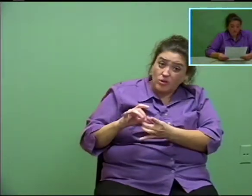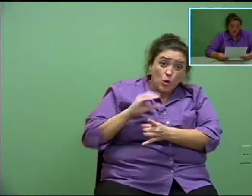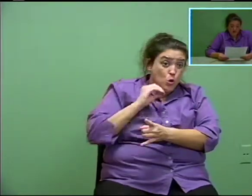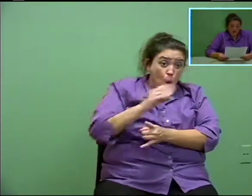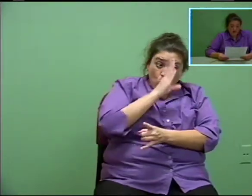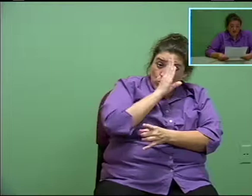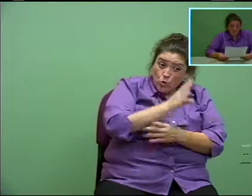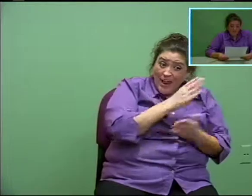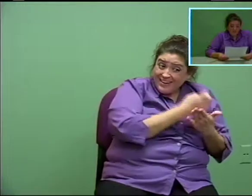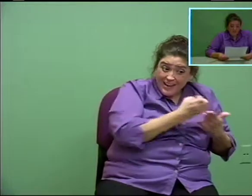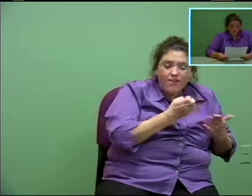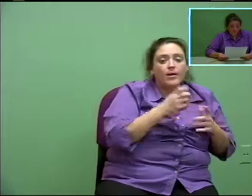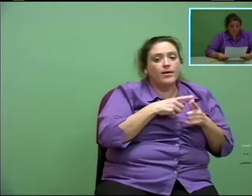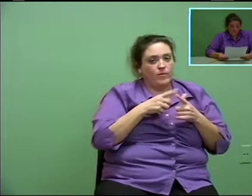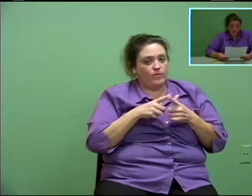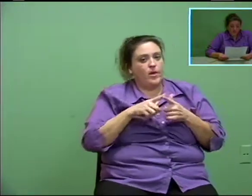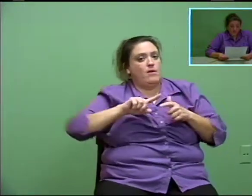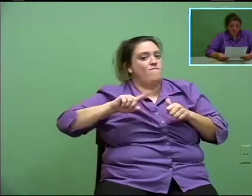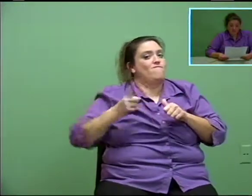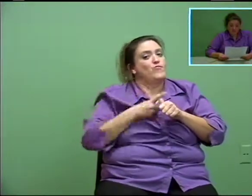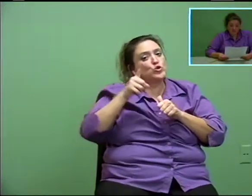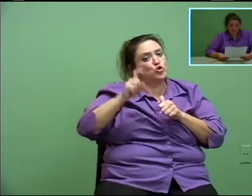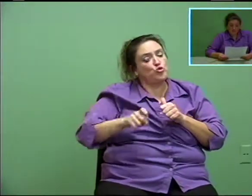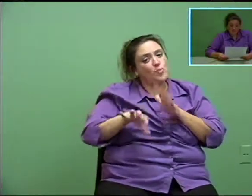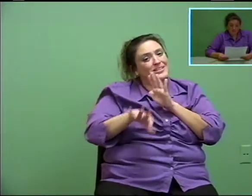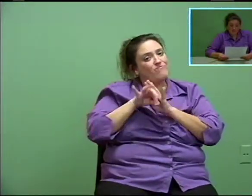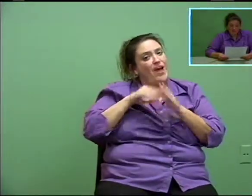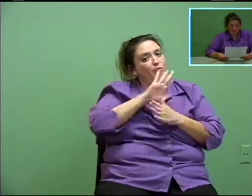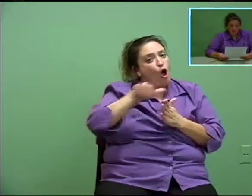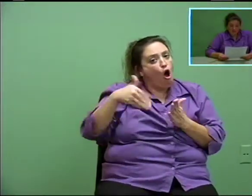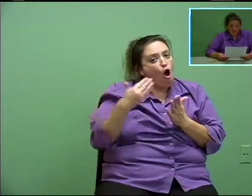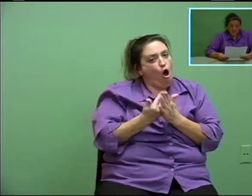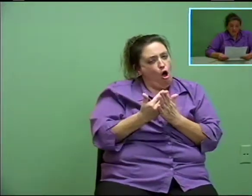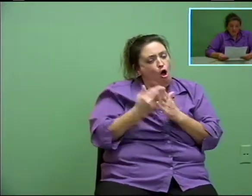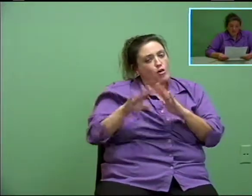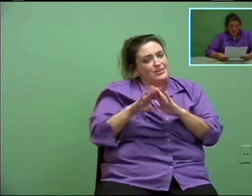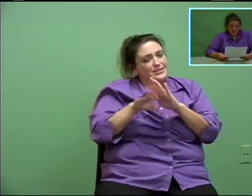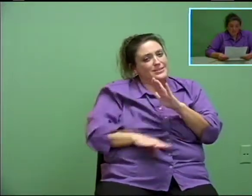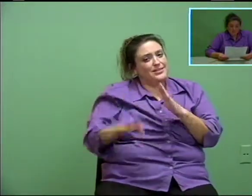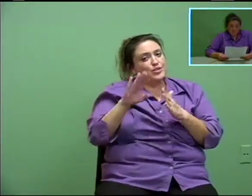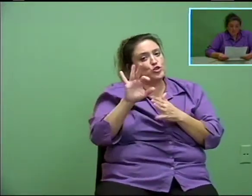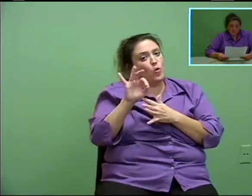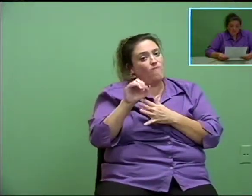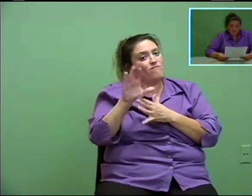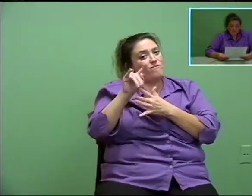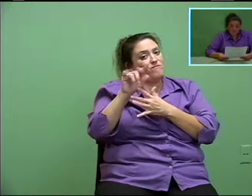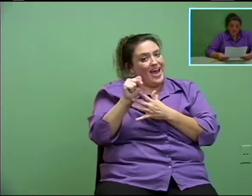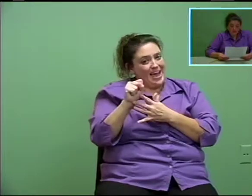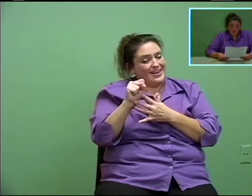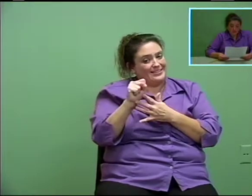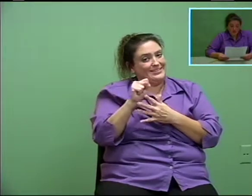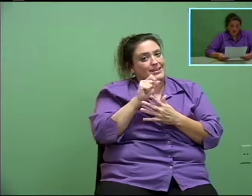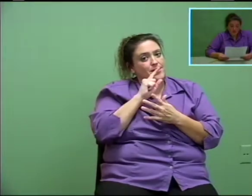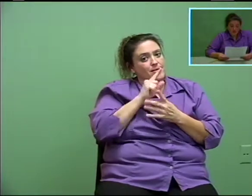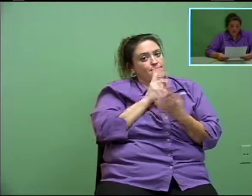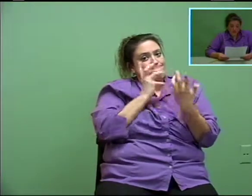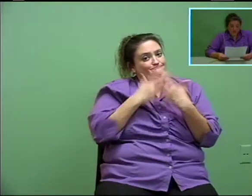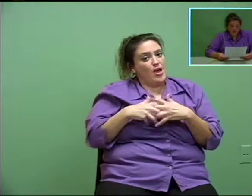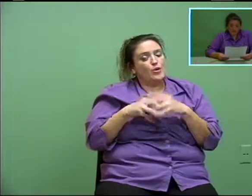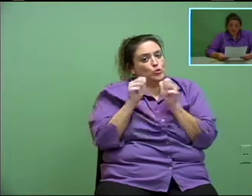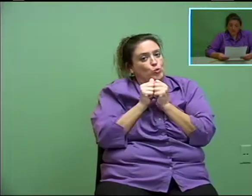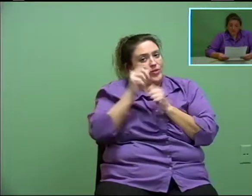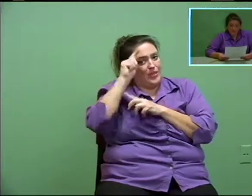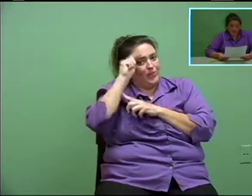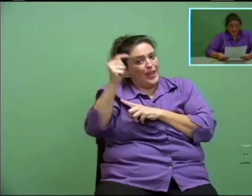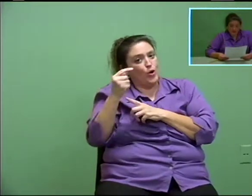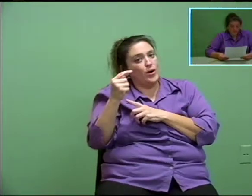you must find that all the essential facts are consistent with the theory of guilt, and the facts must exclude every other